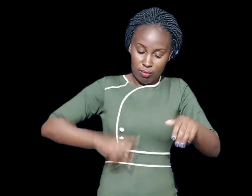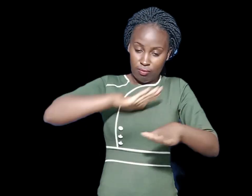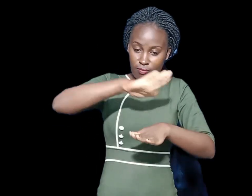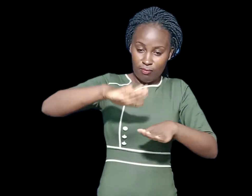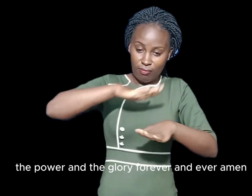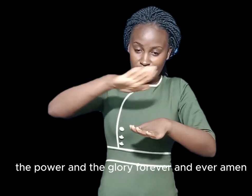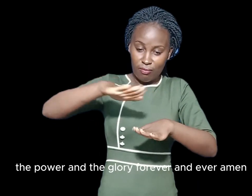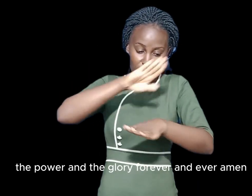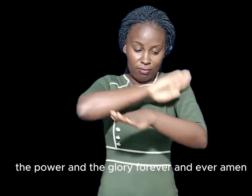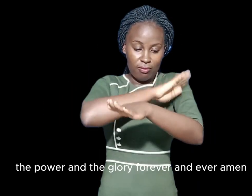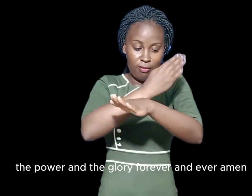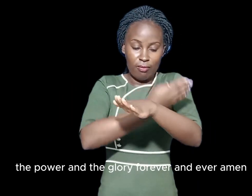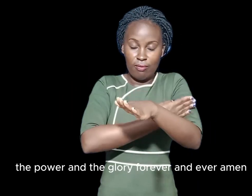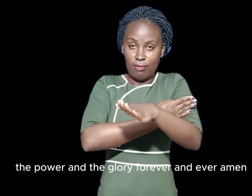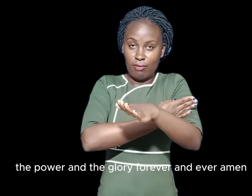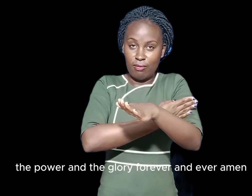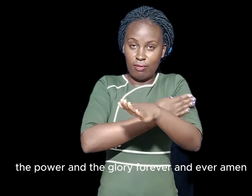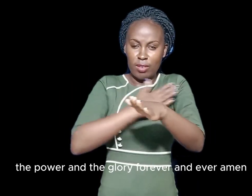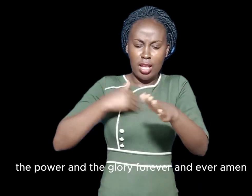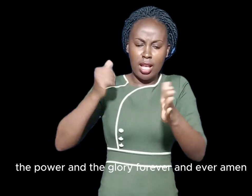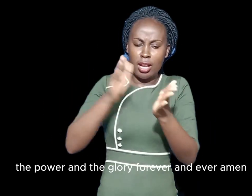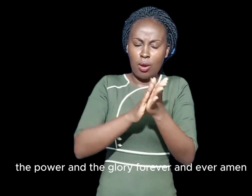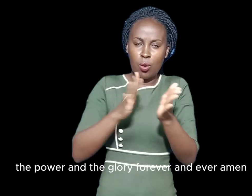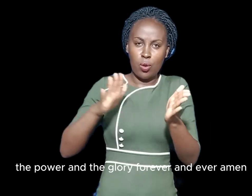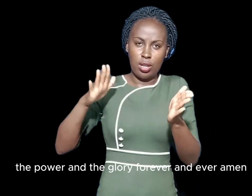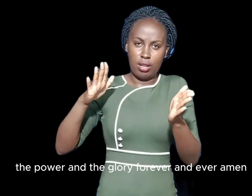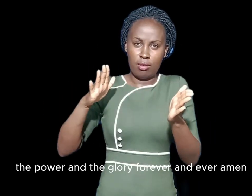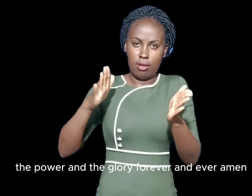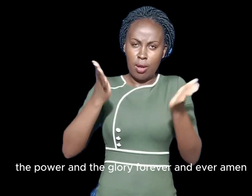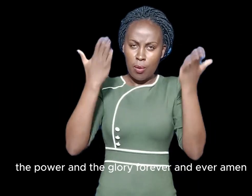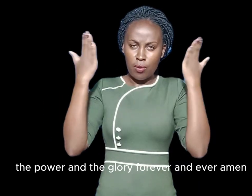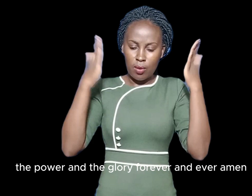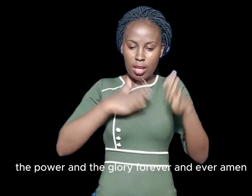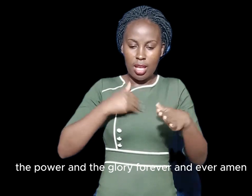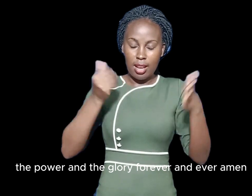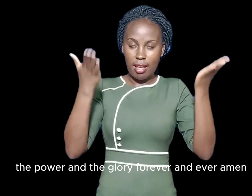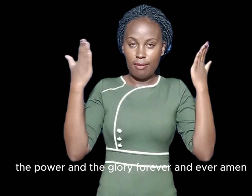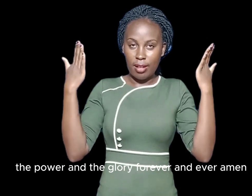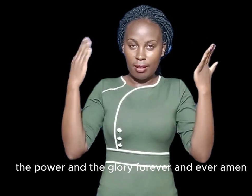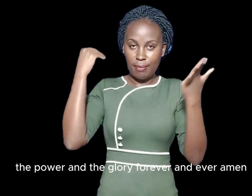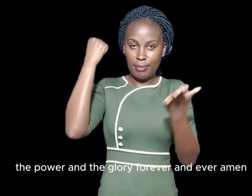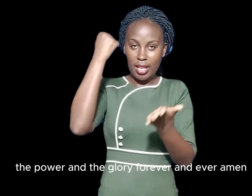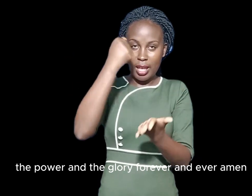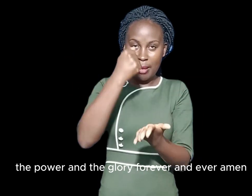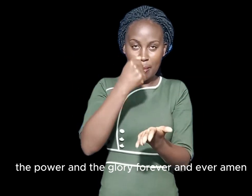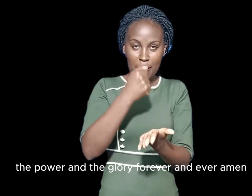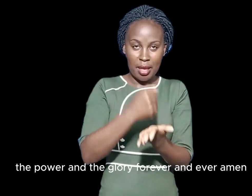the power and the glory forever and ever amen